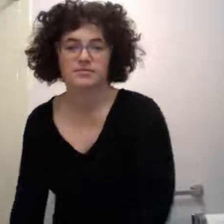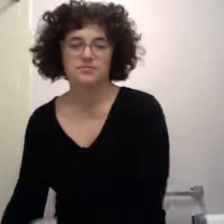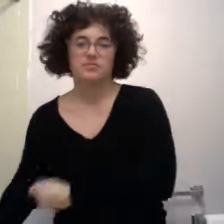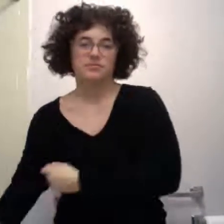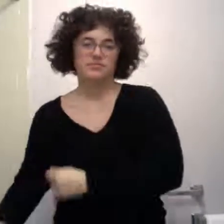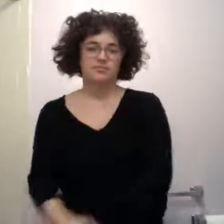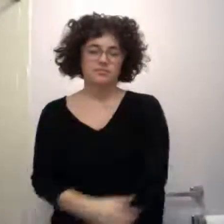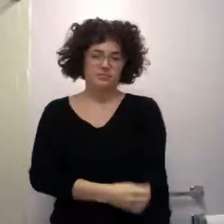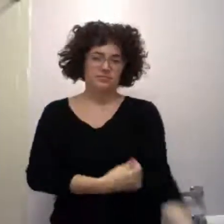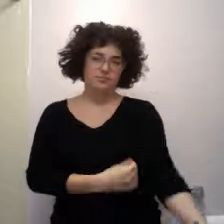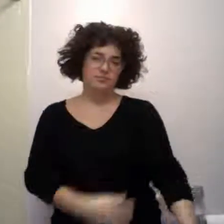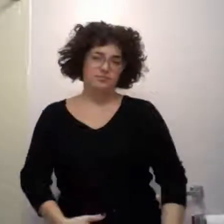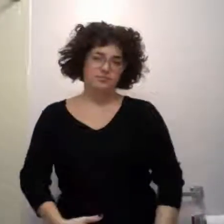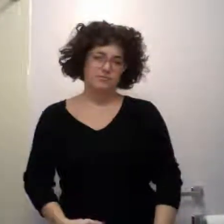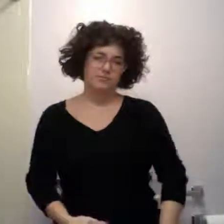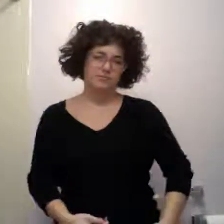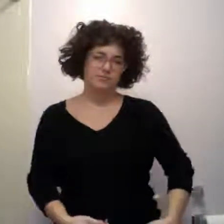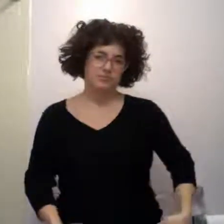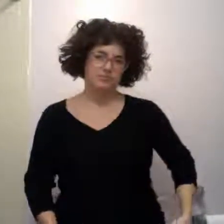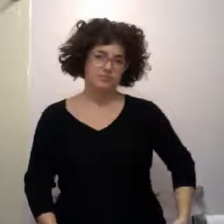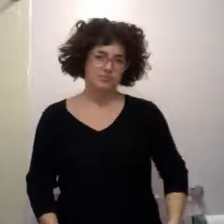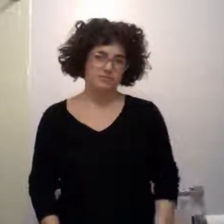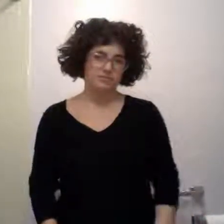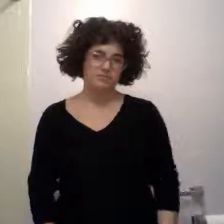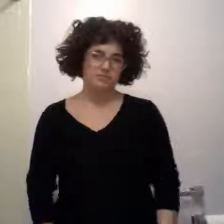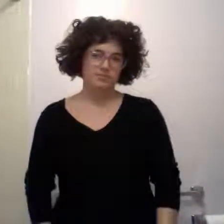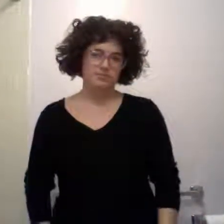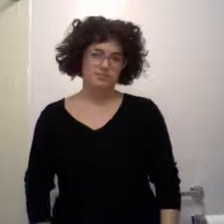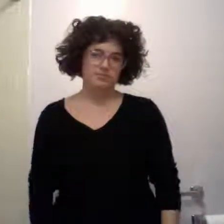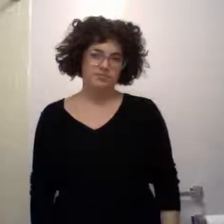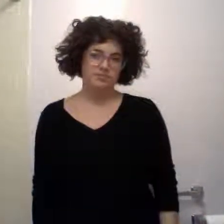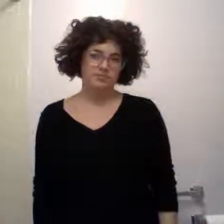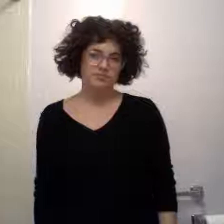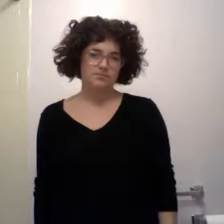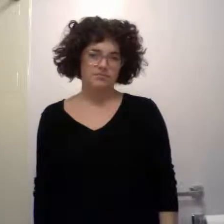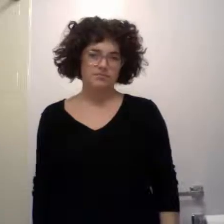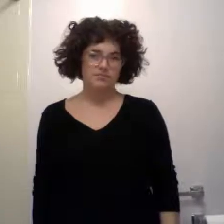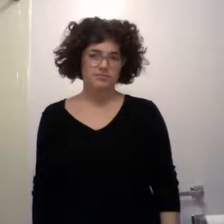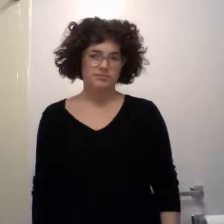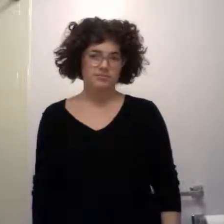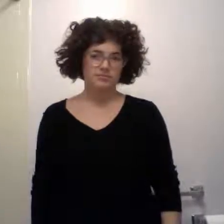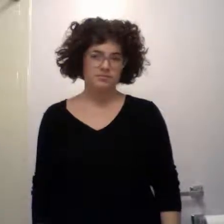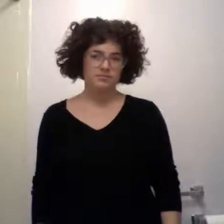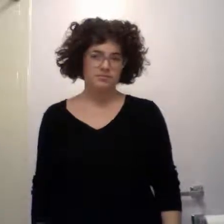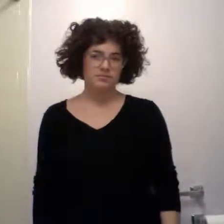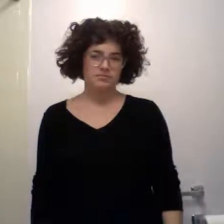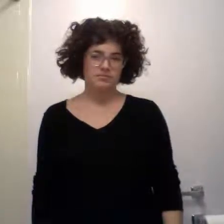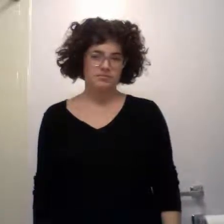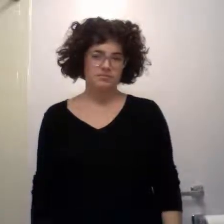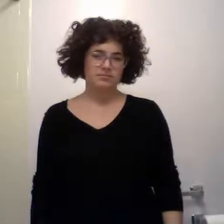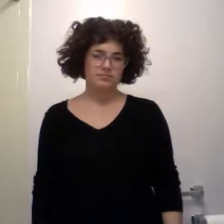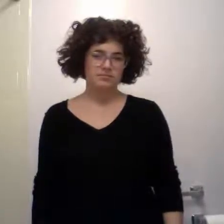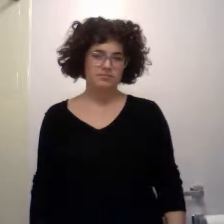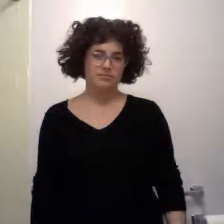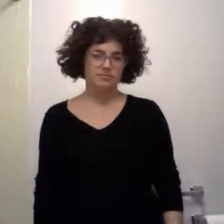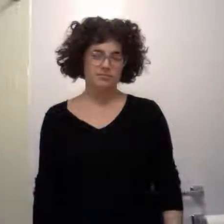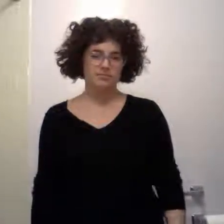I believe I'll start with the assumption that everybody listening to this or looking at this isn't going to know two